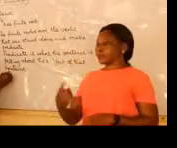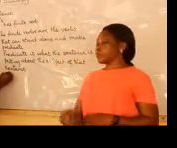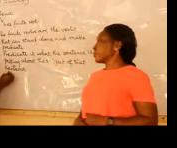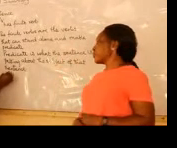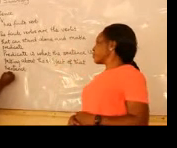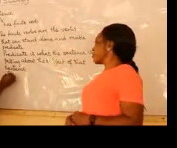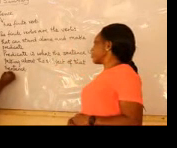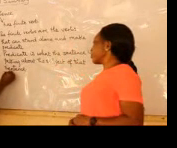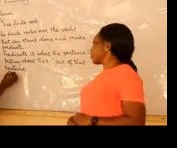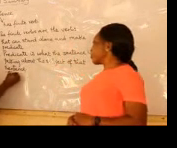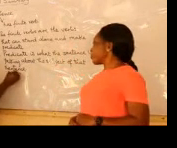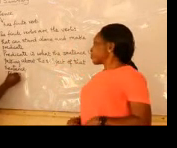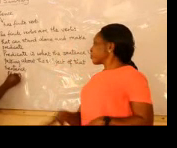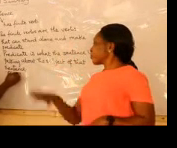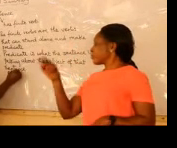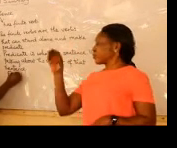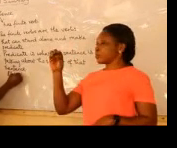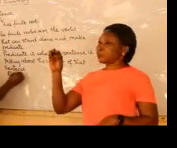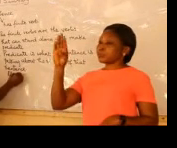Obi